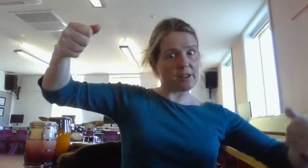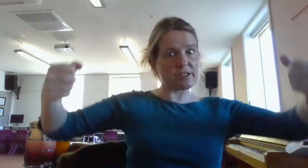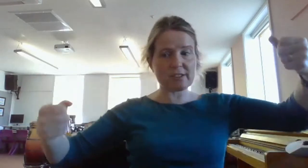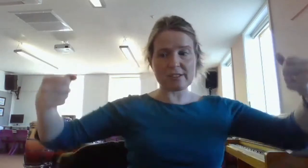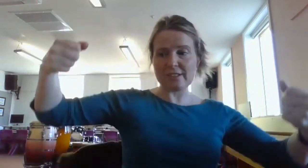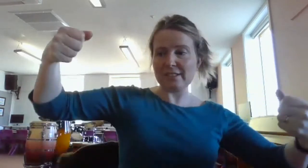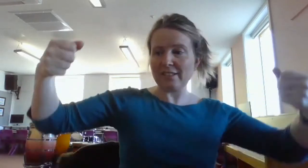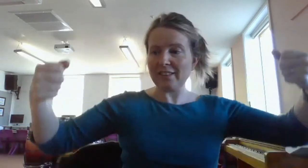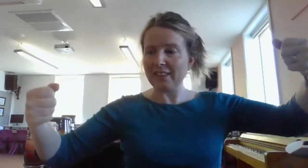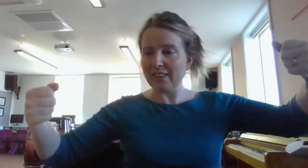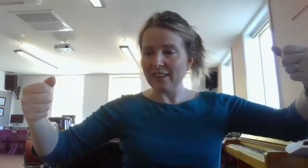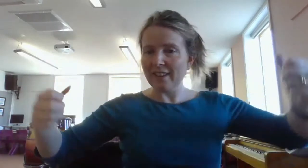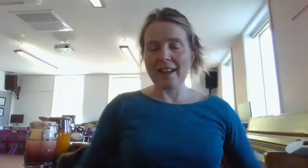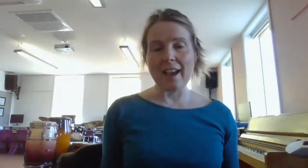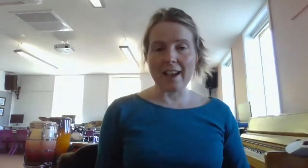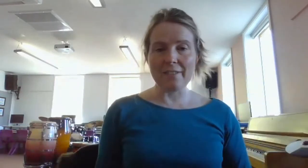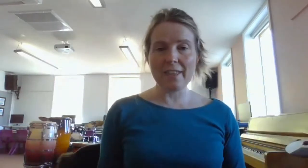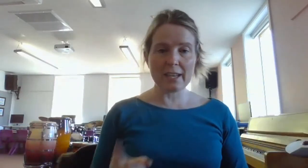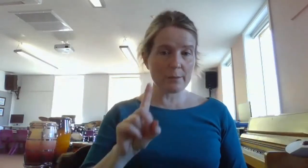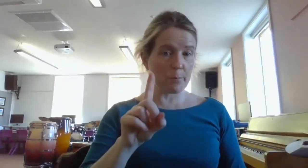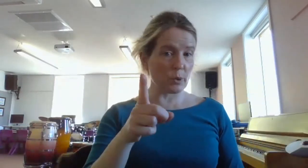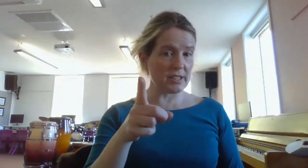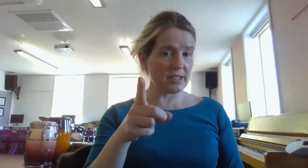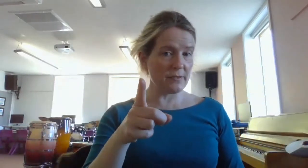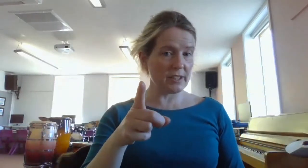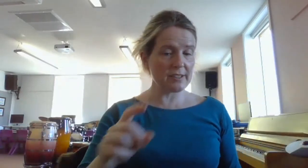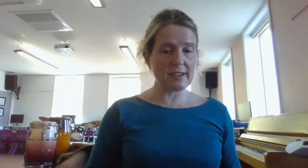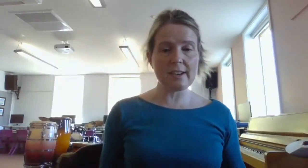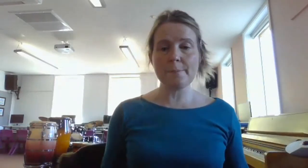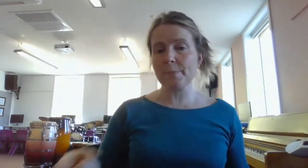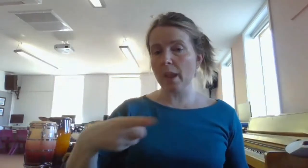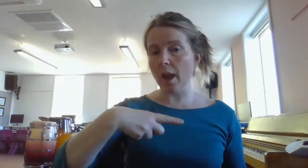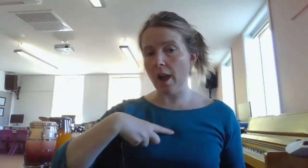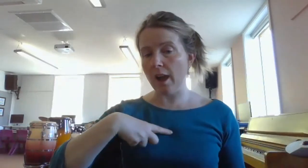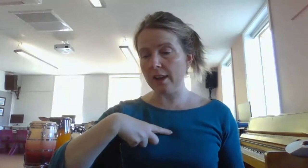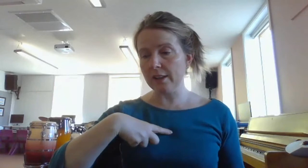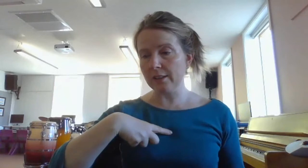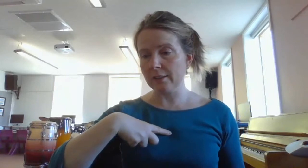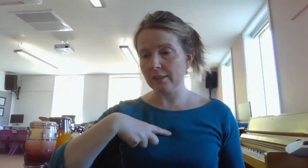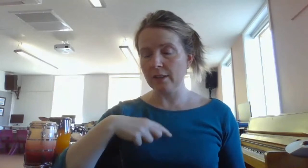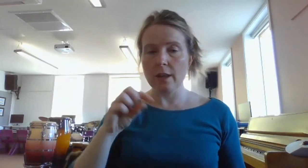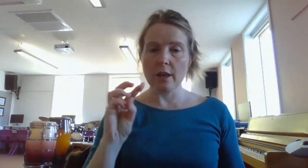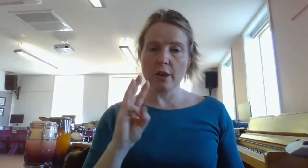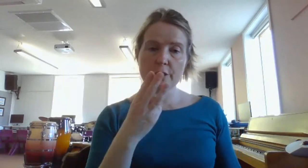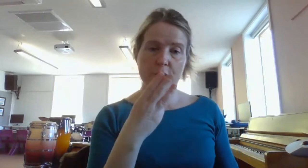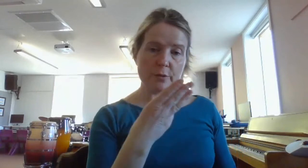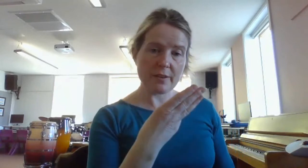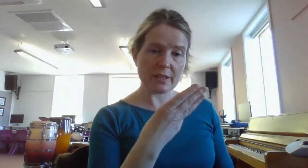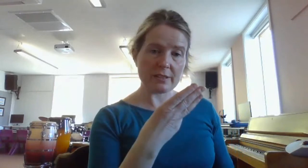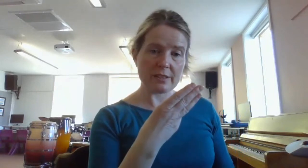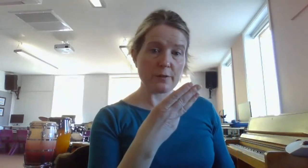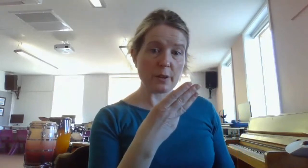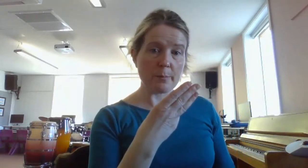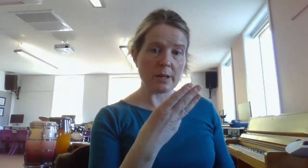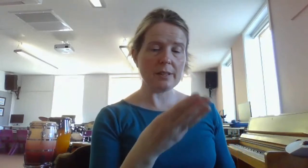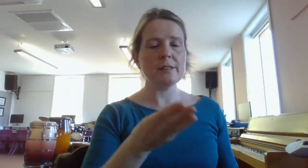bus. And then pointy finger, I, three fingers for the M,